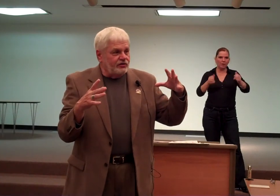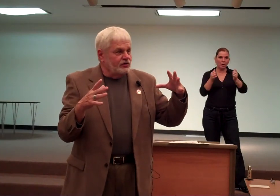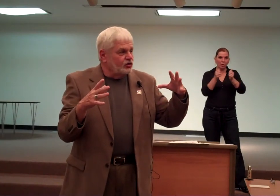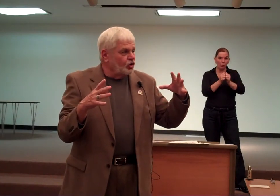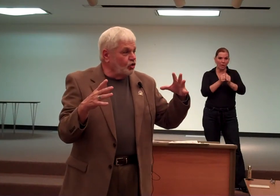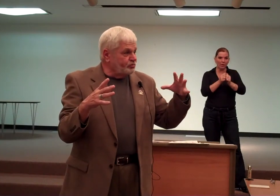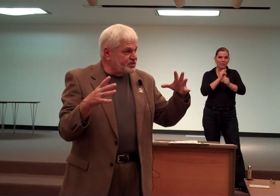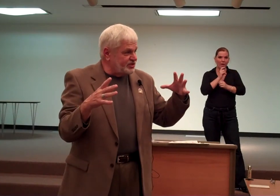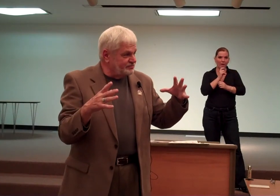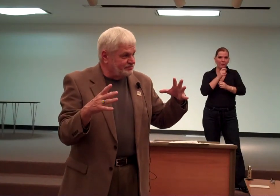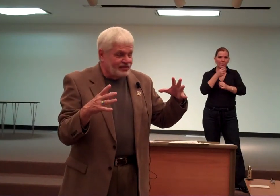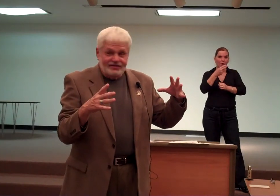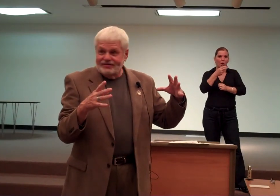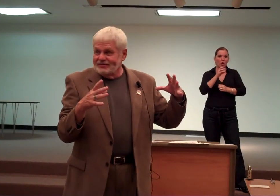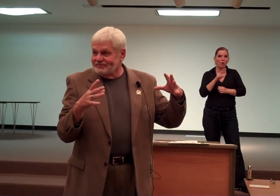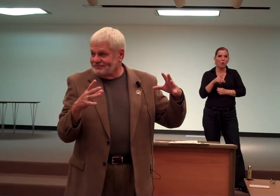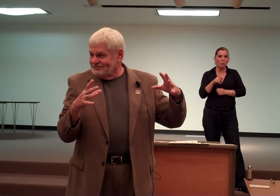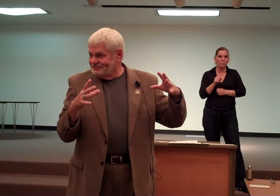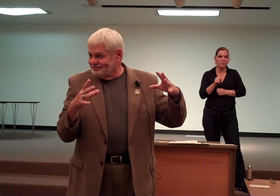With iron hoops.